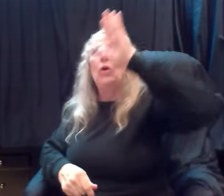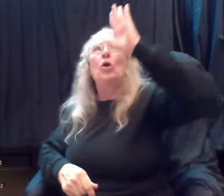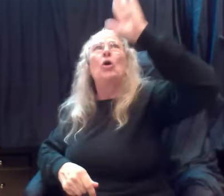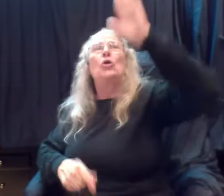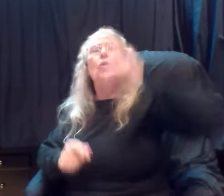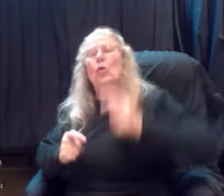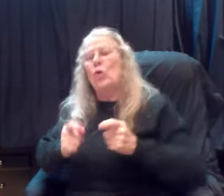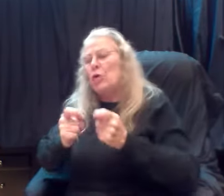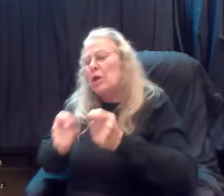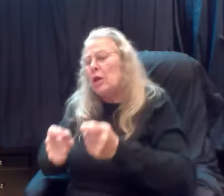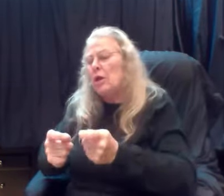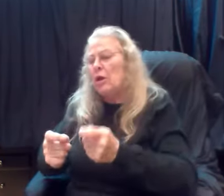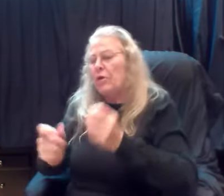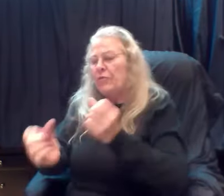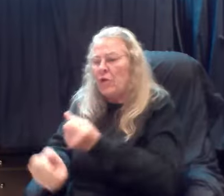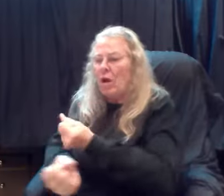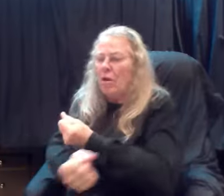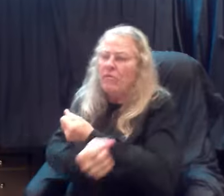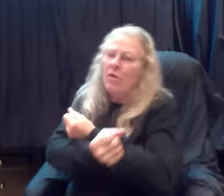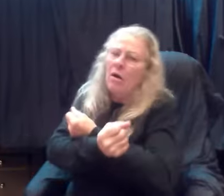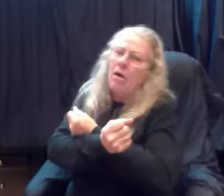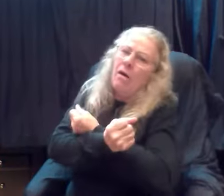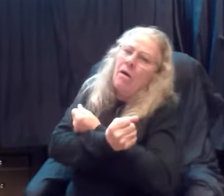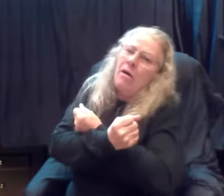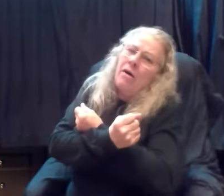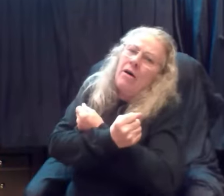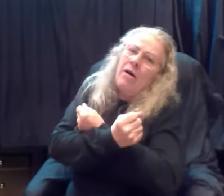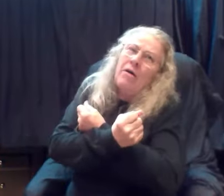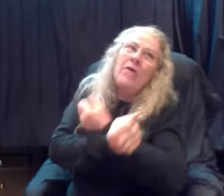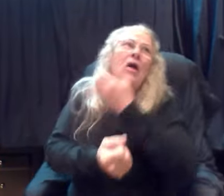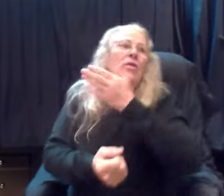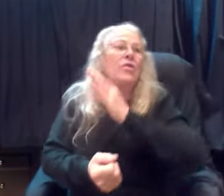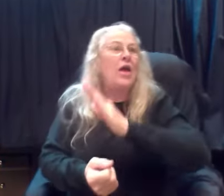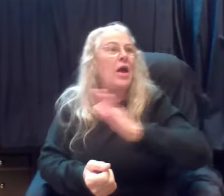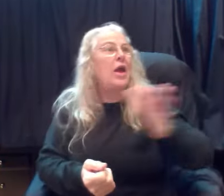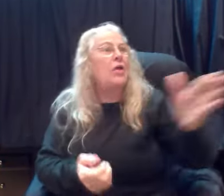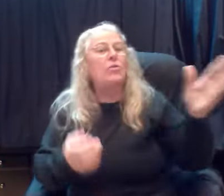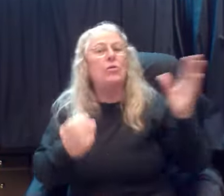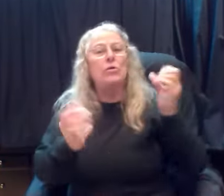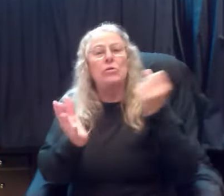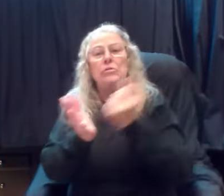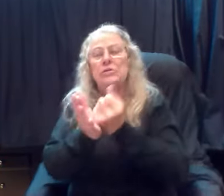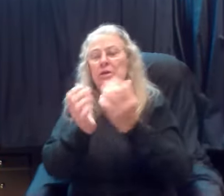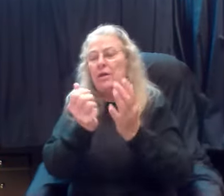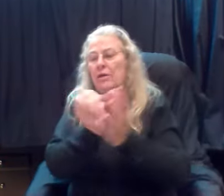Your gift of love they crucified.